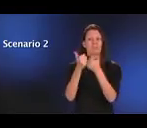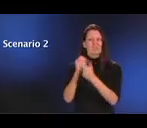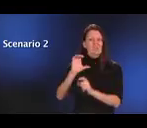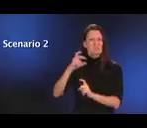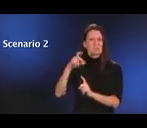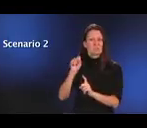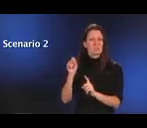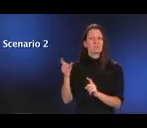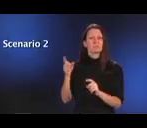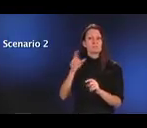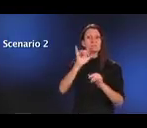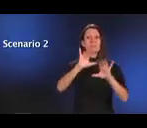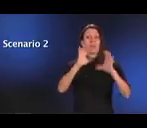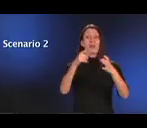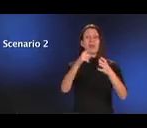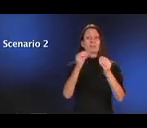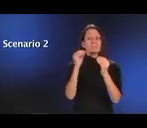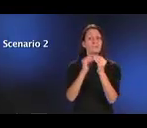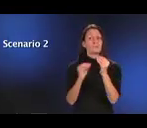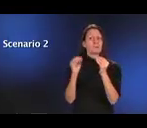serve more and more deaf peers.